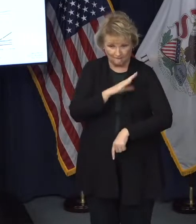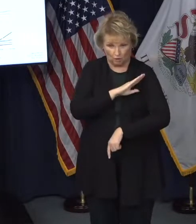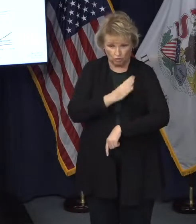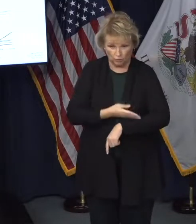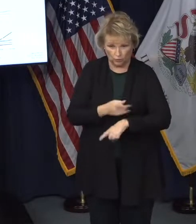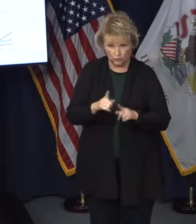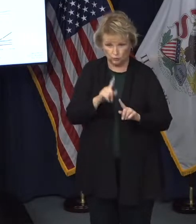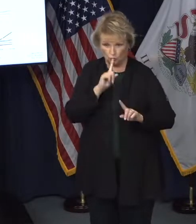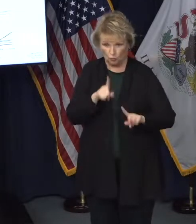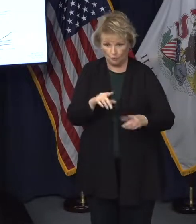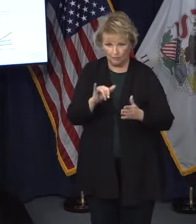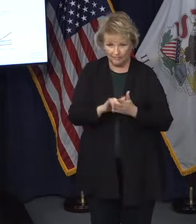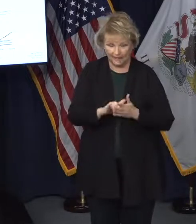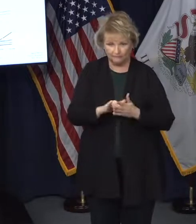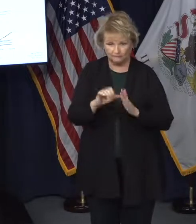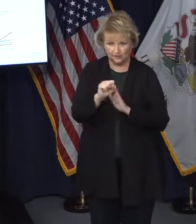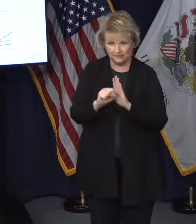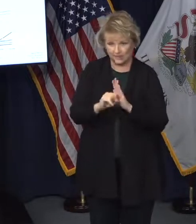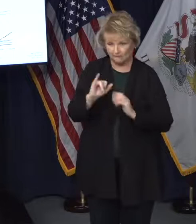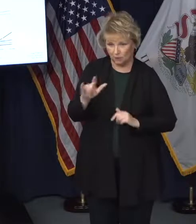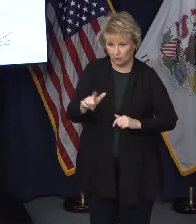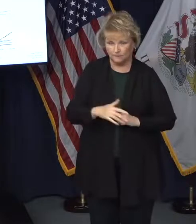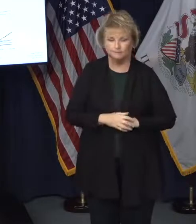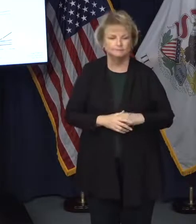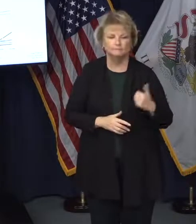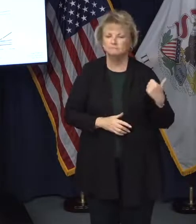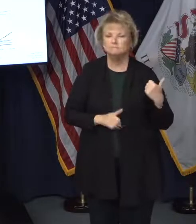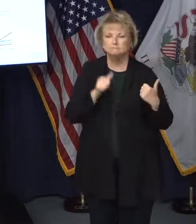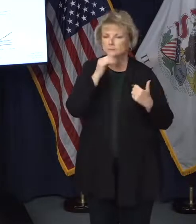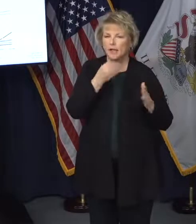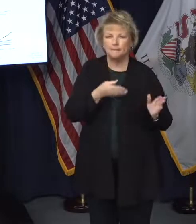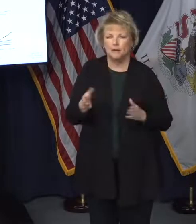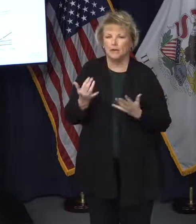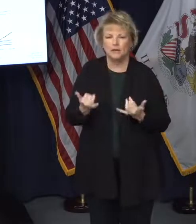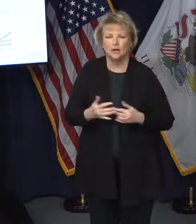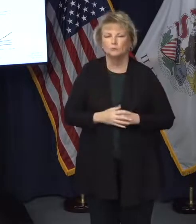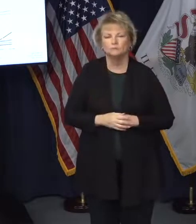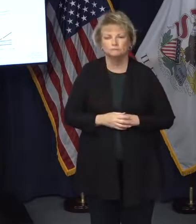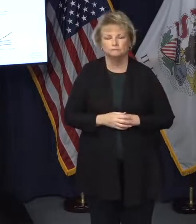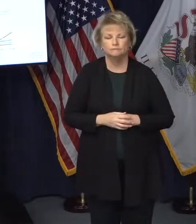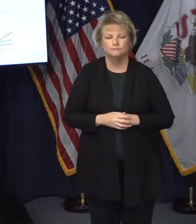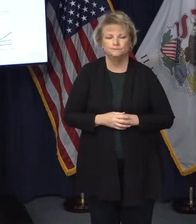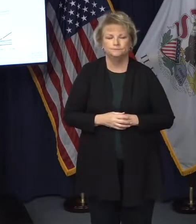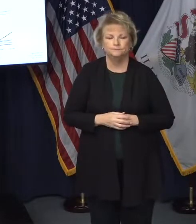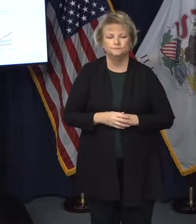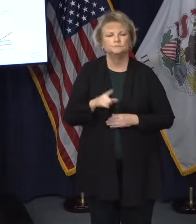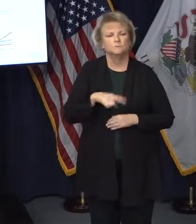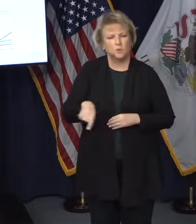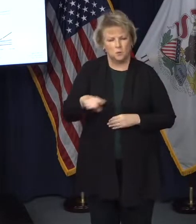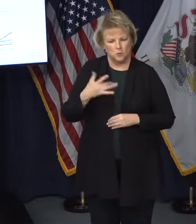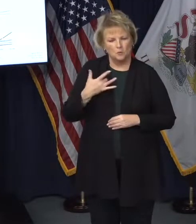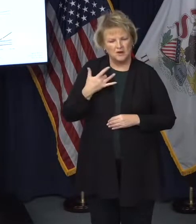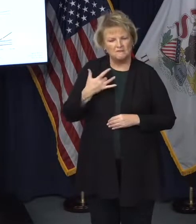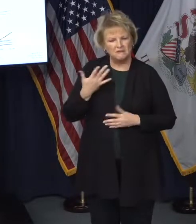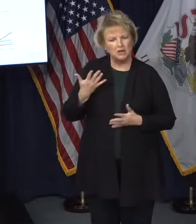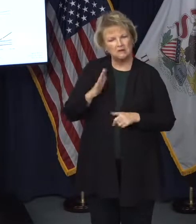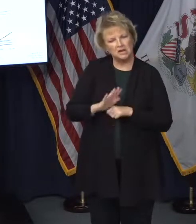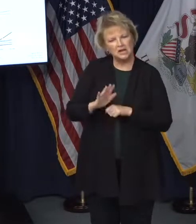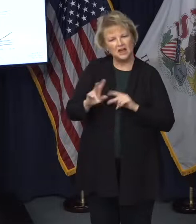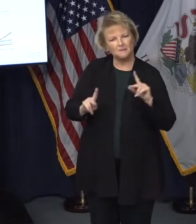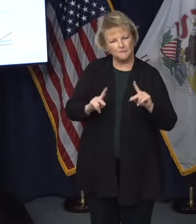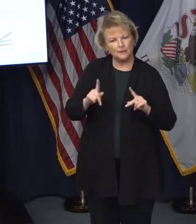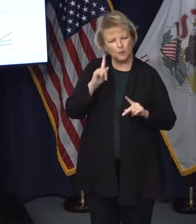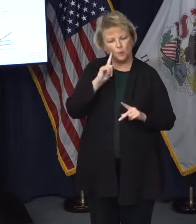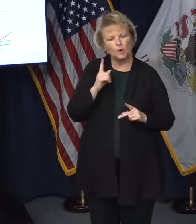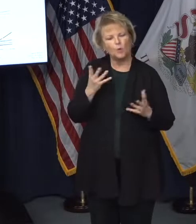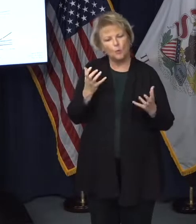order? That's not the current plan. Look, we believe that enough people will choose